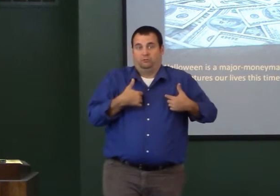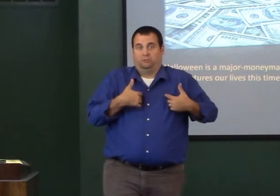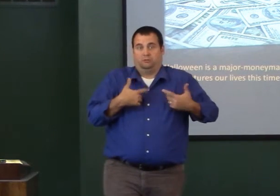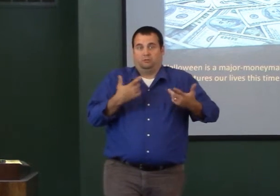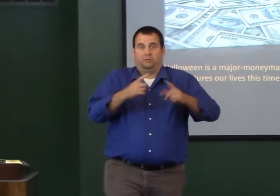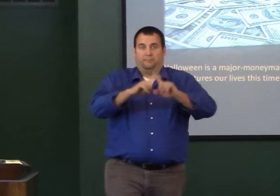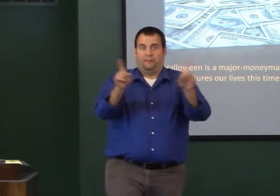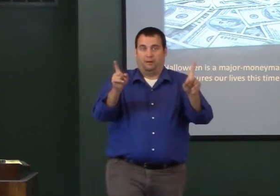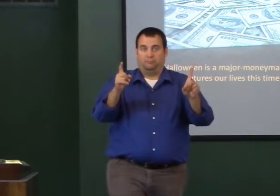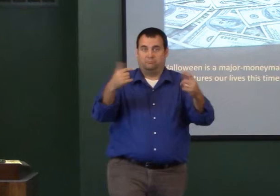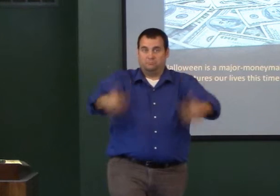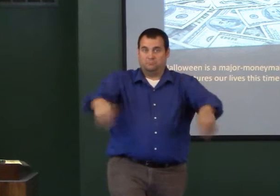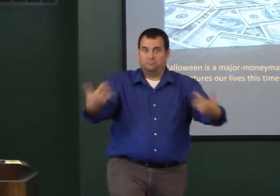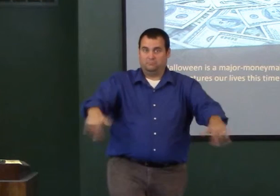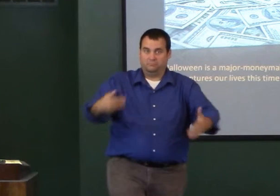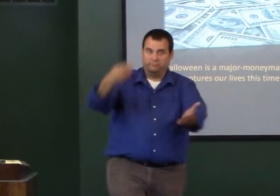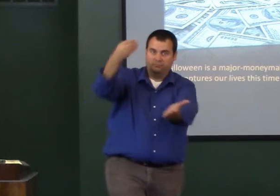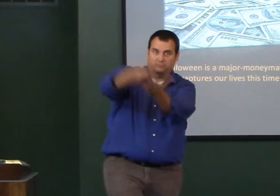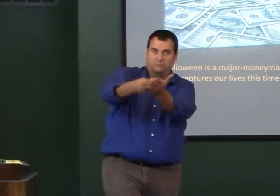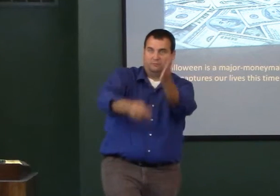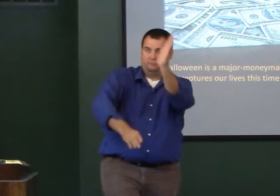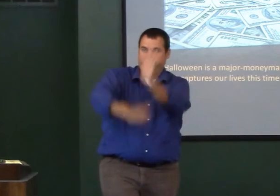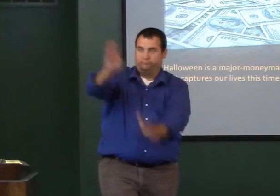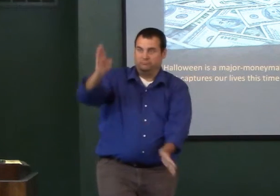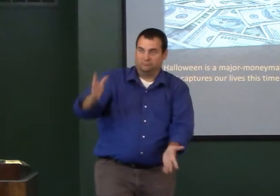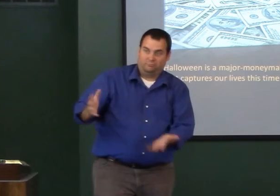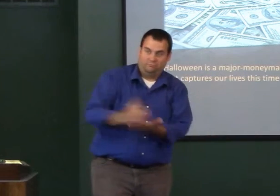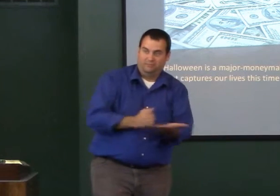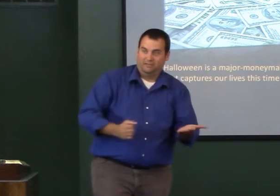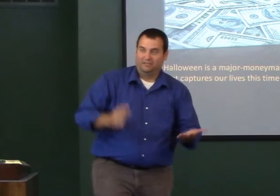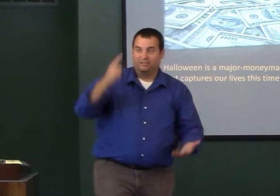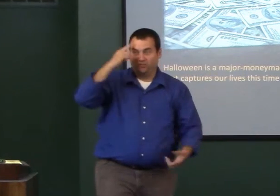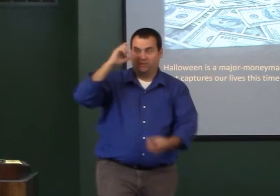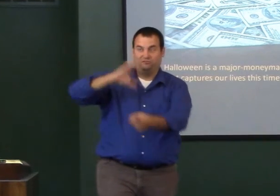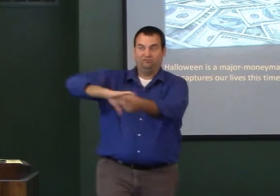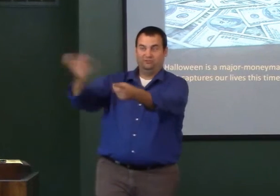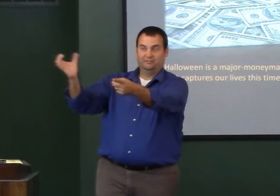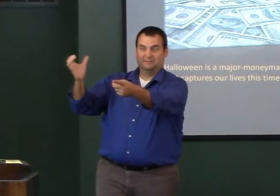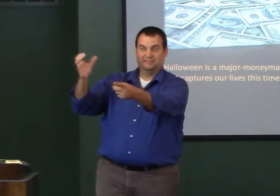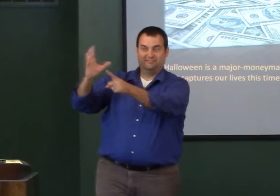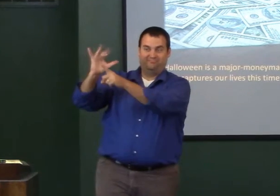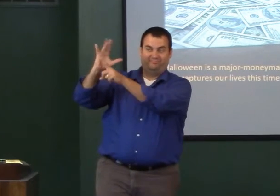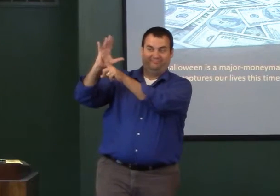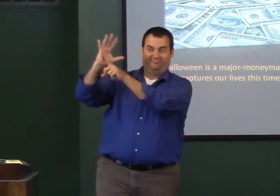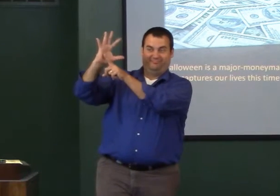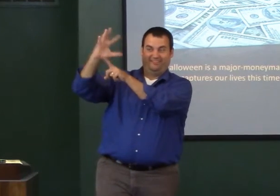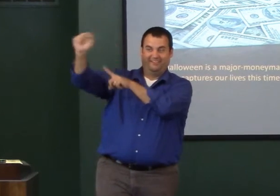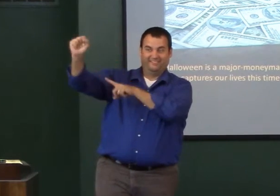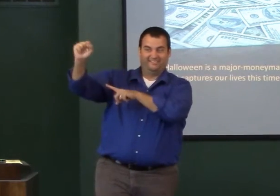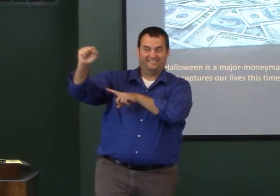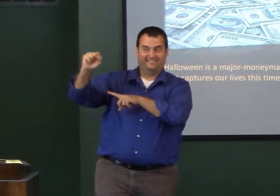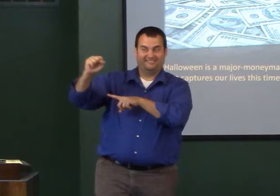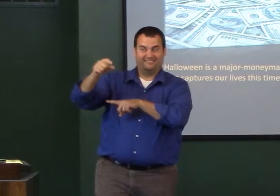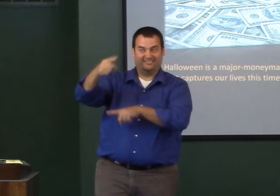that maybe it's wrong, but wow, is the most amount of money in Christmas that